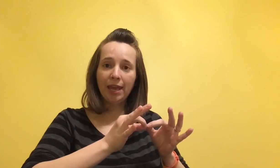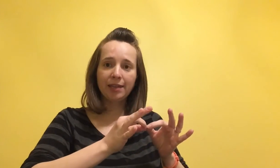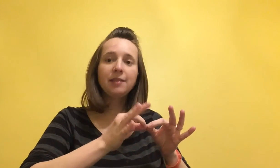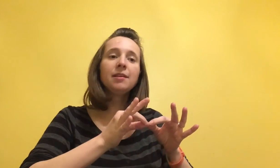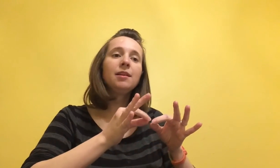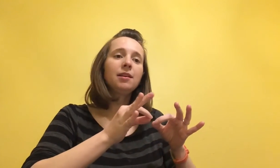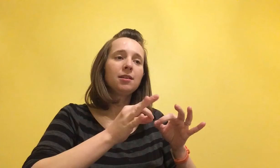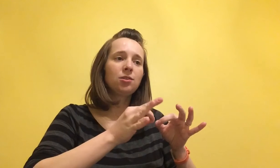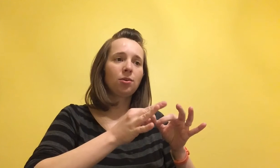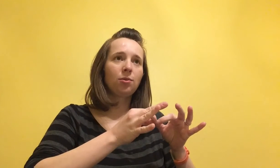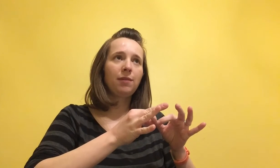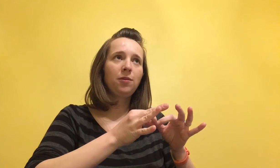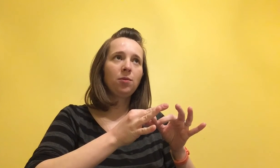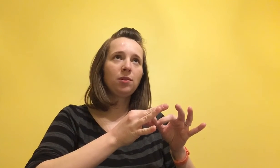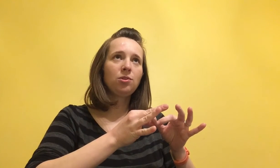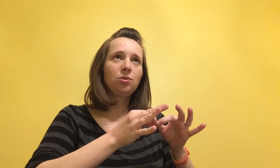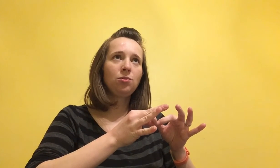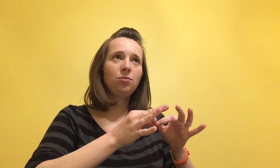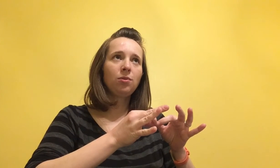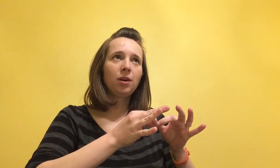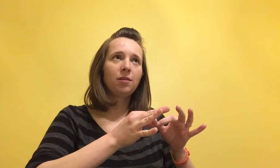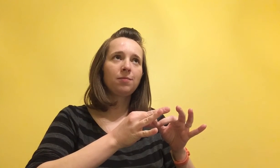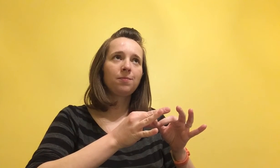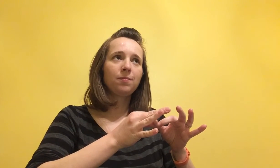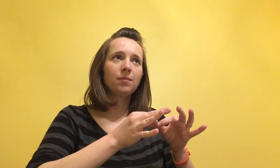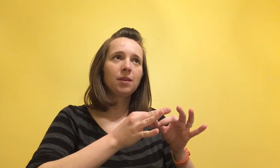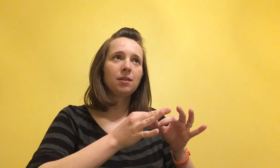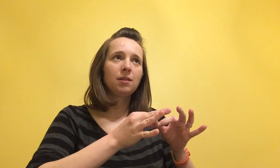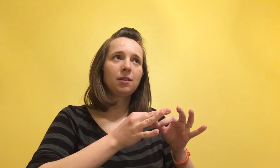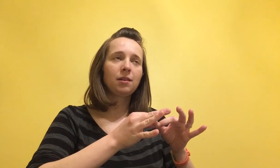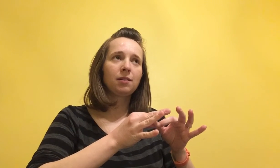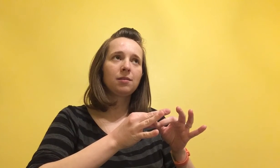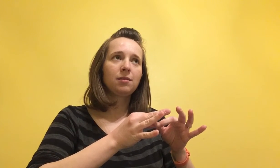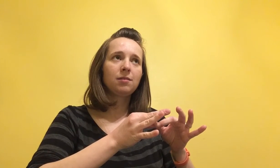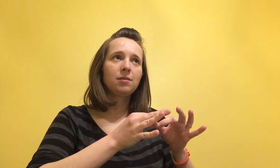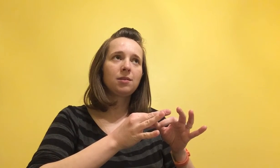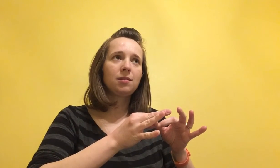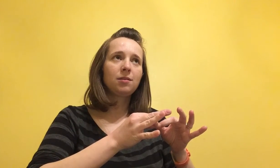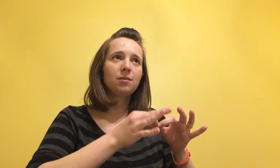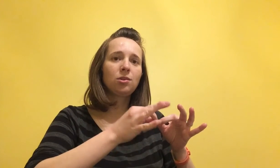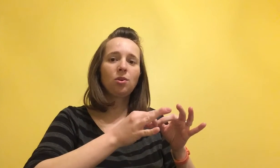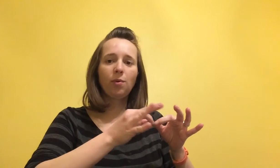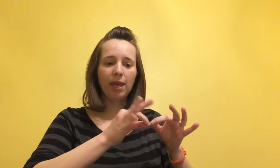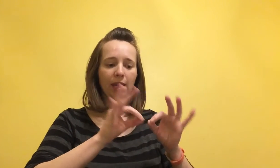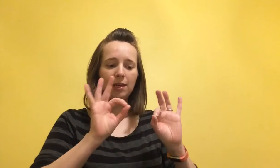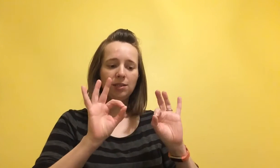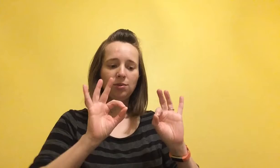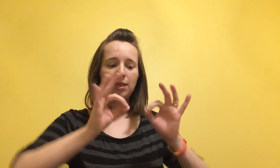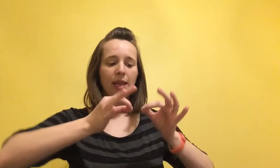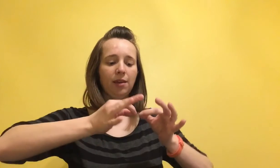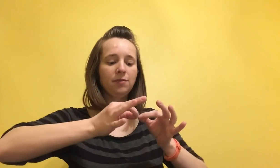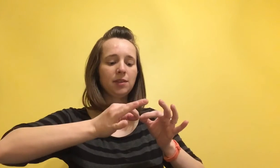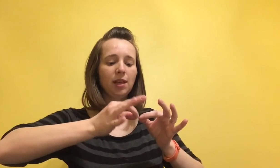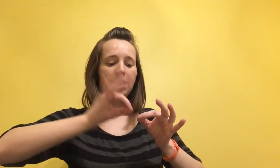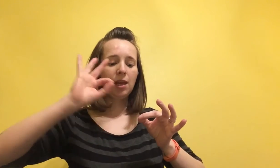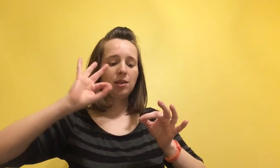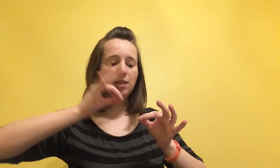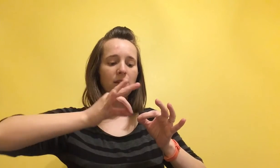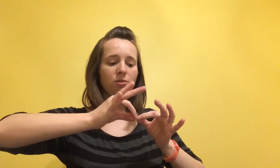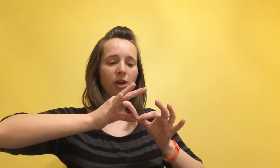Ahead. So if you were to do to go ahead is using F's, and you take your dominant